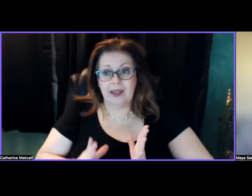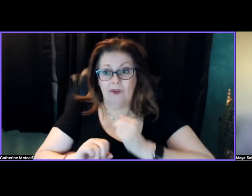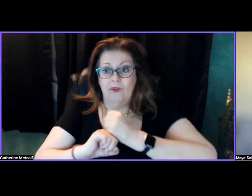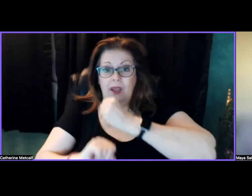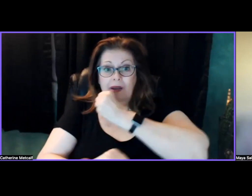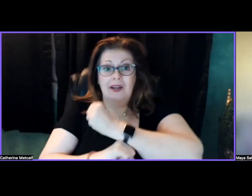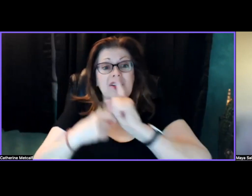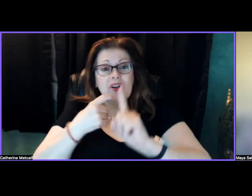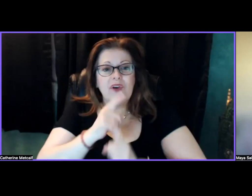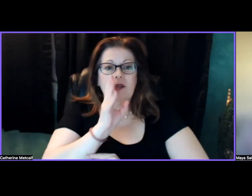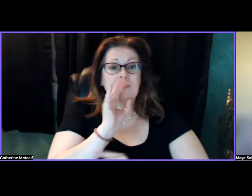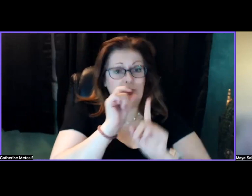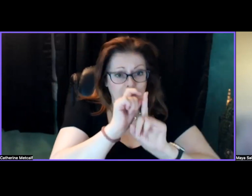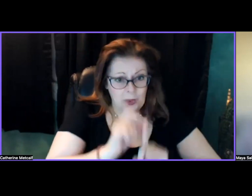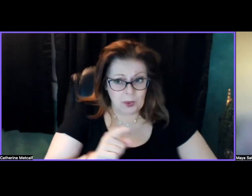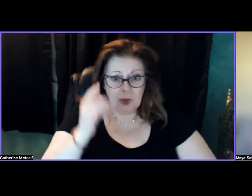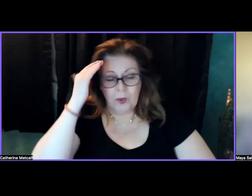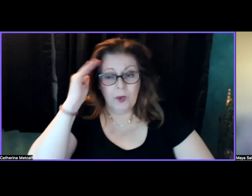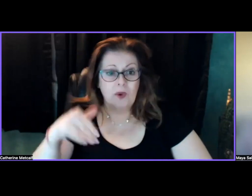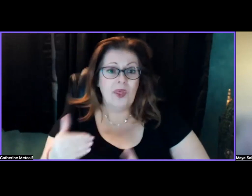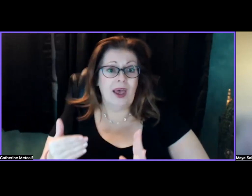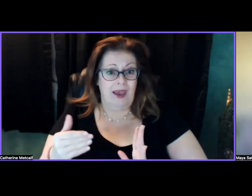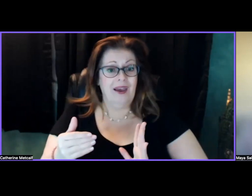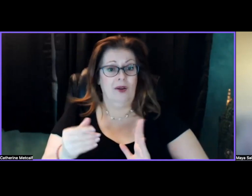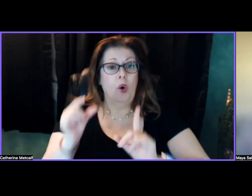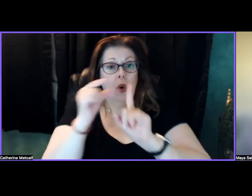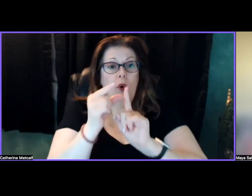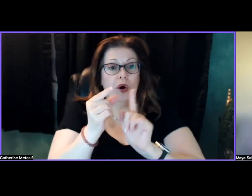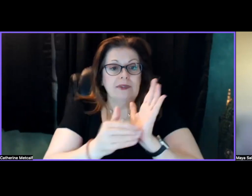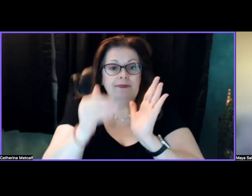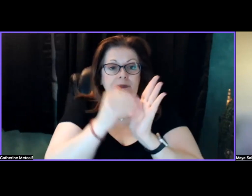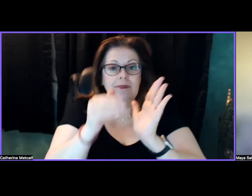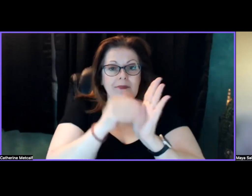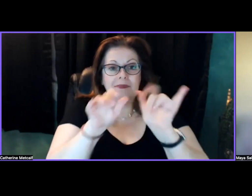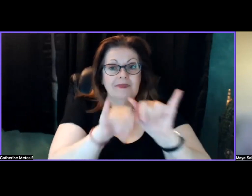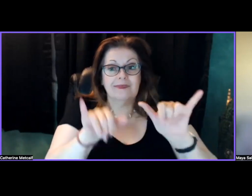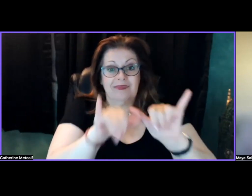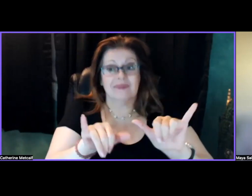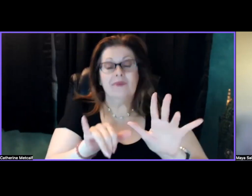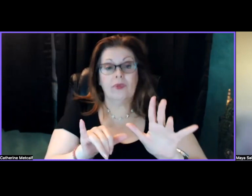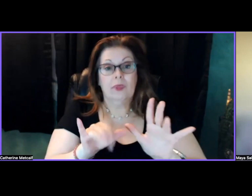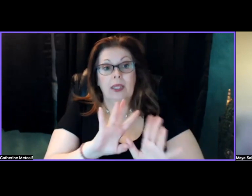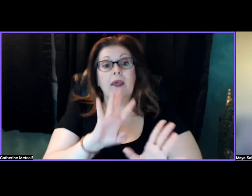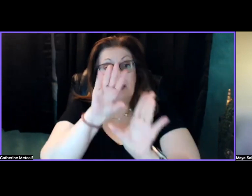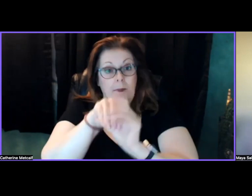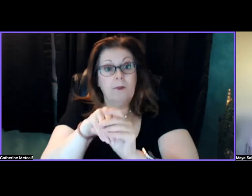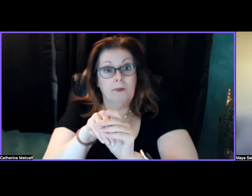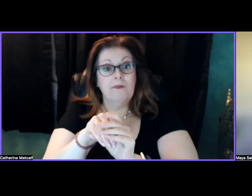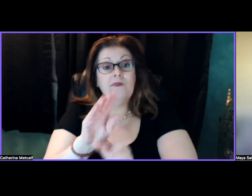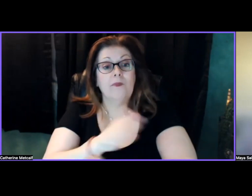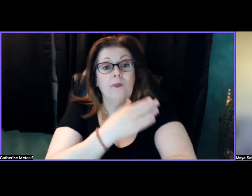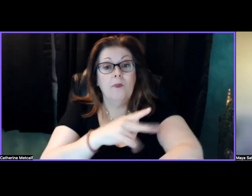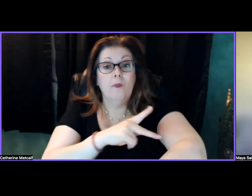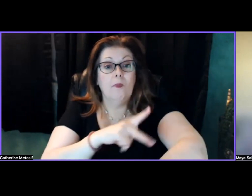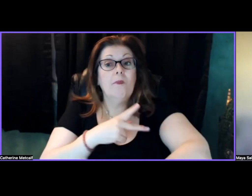word, you'll know that repetition is one of the most common magics of spoken word, or at least in my experience. So this